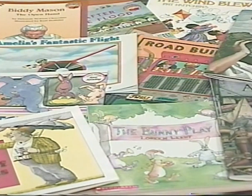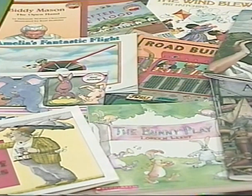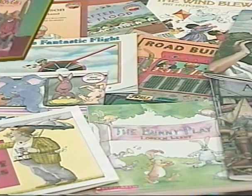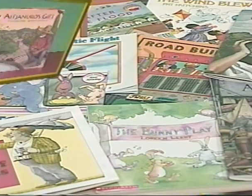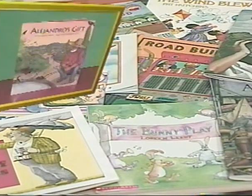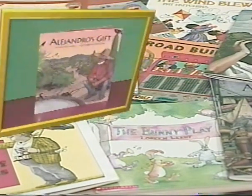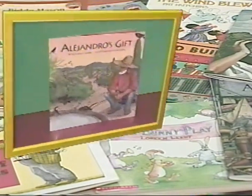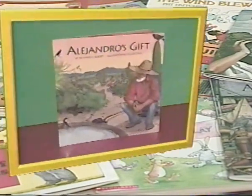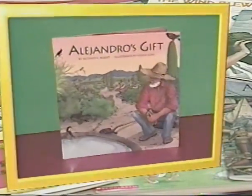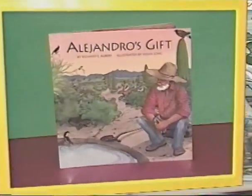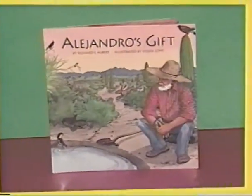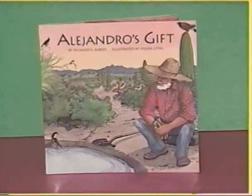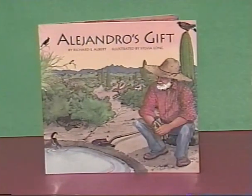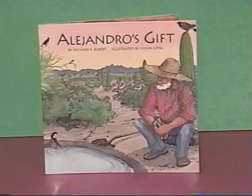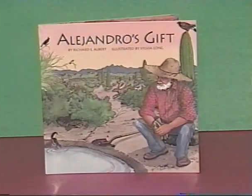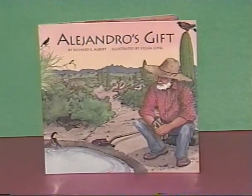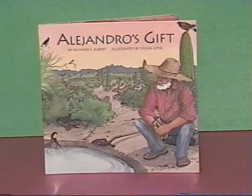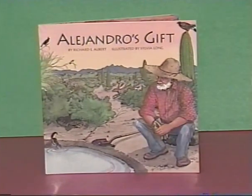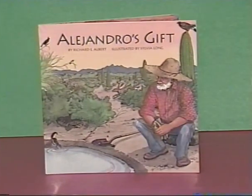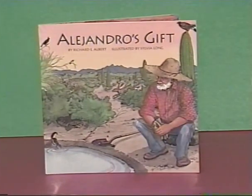Thank you.